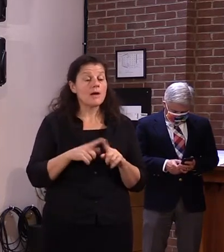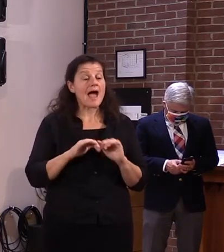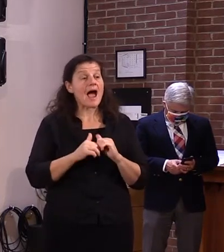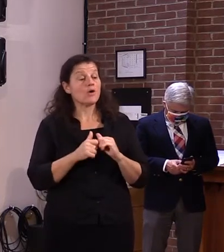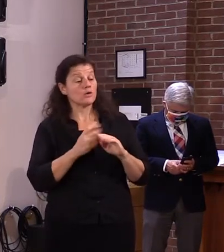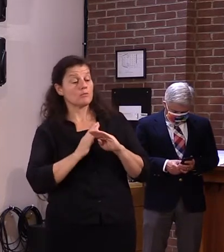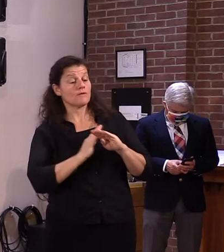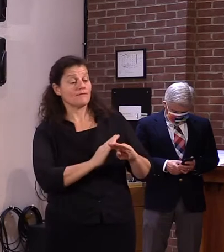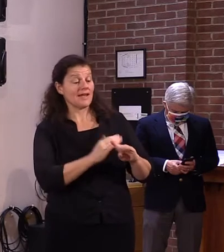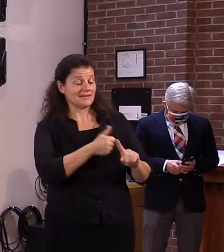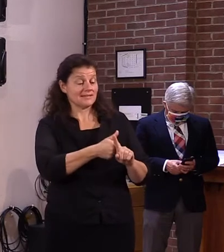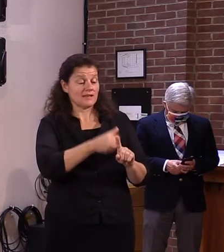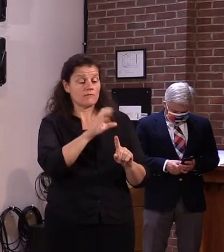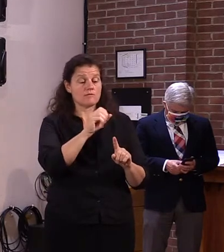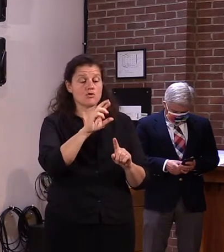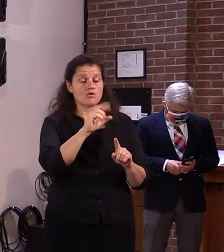that,